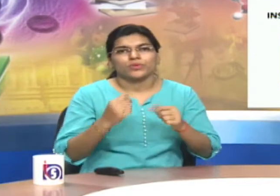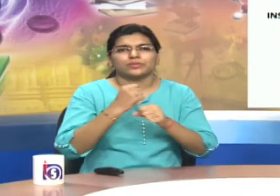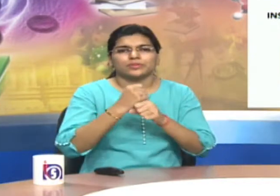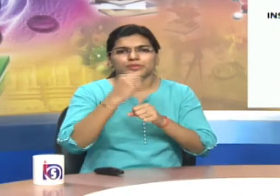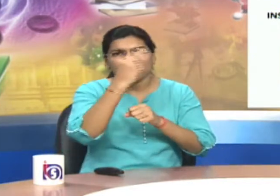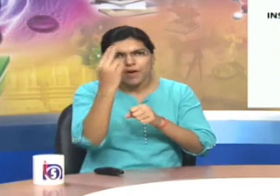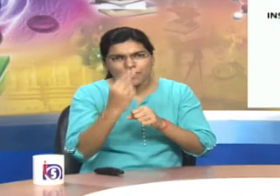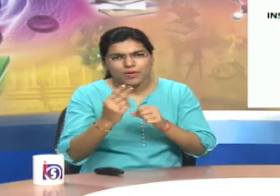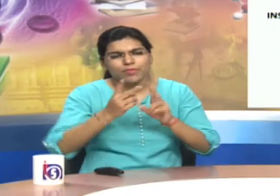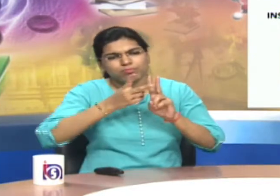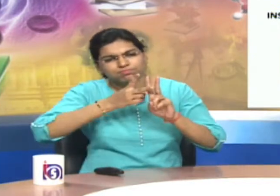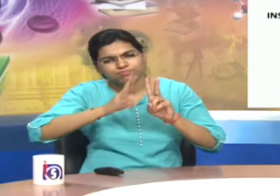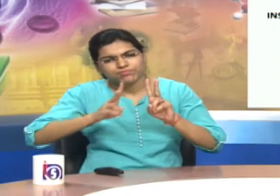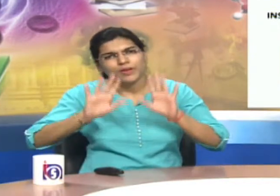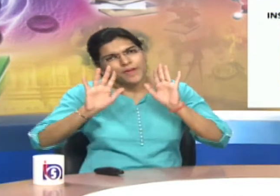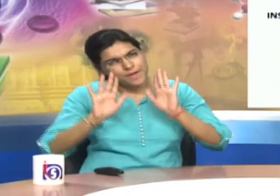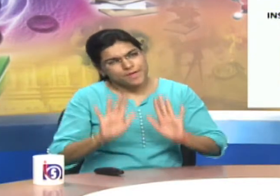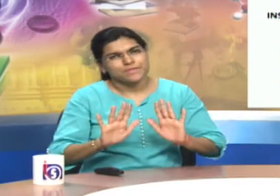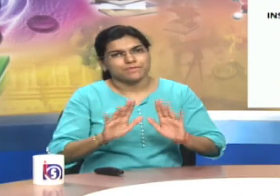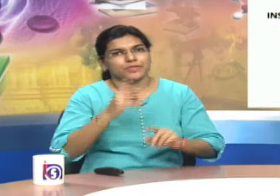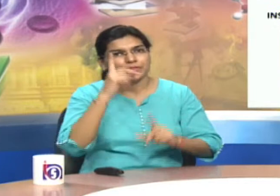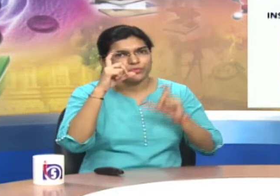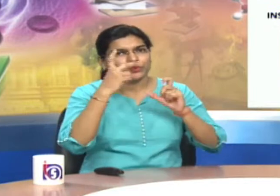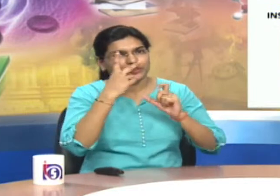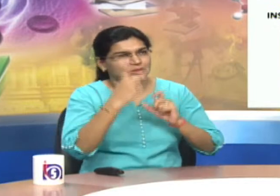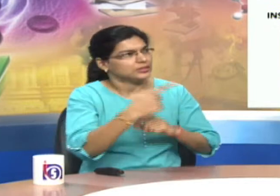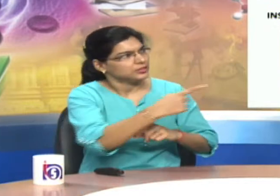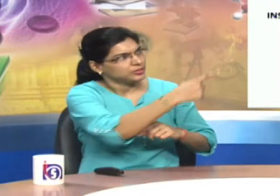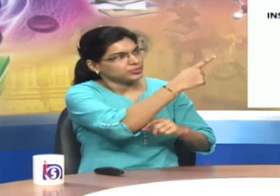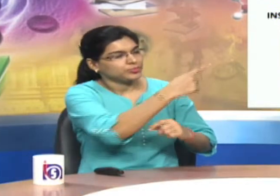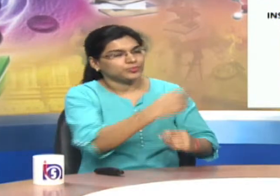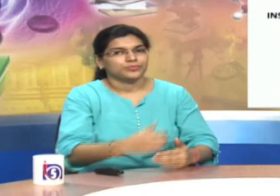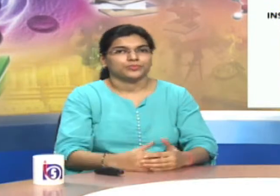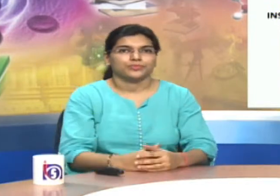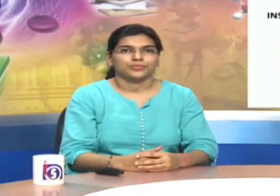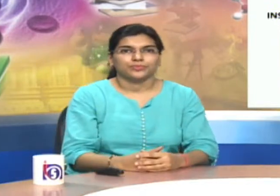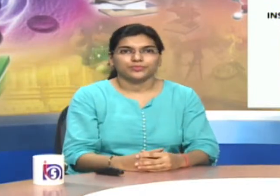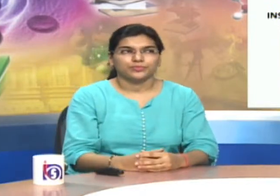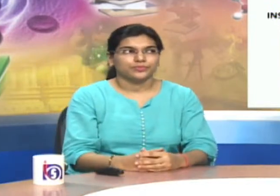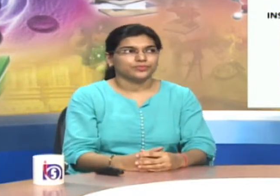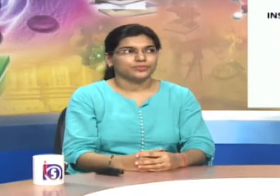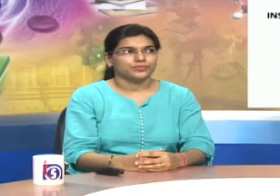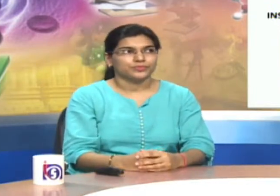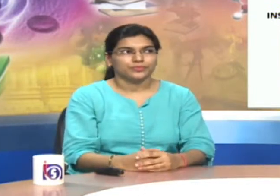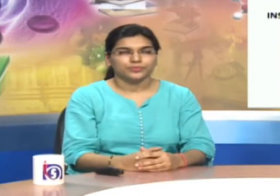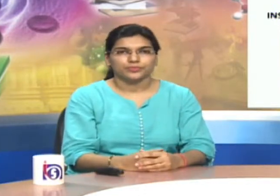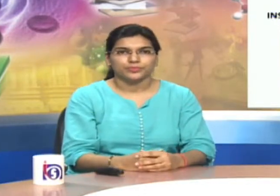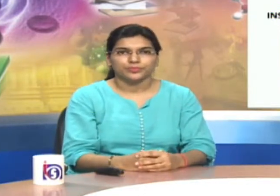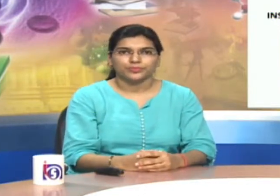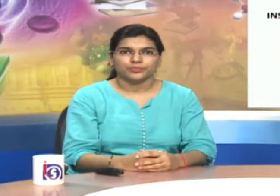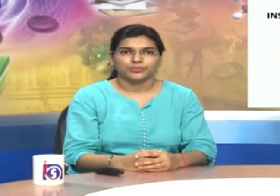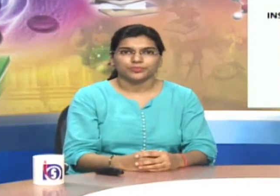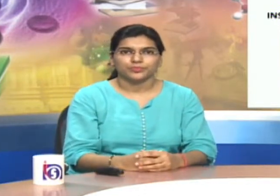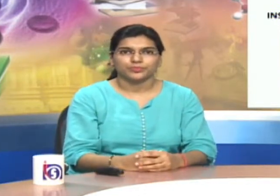you can put the real pictures, images of real pictures. Please see on the screen.